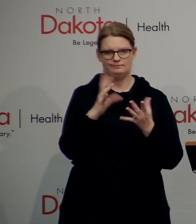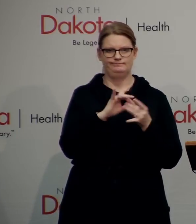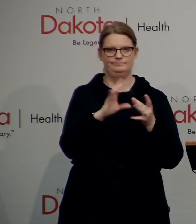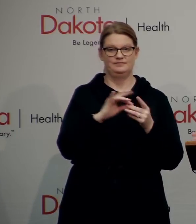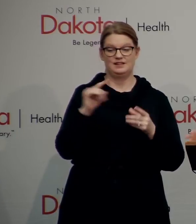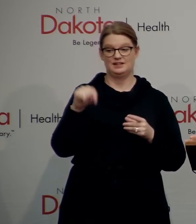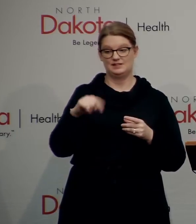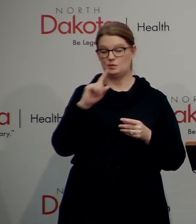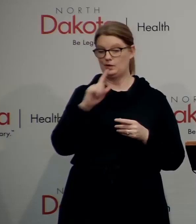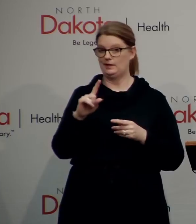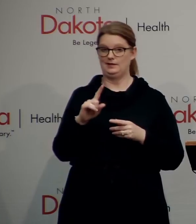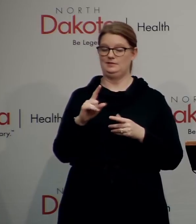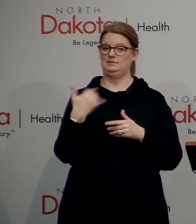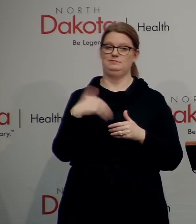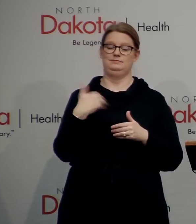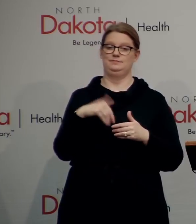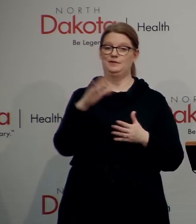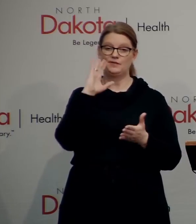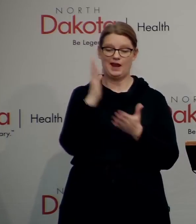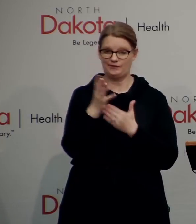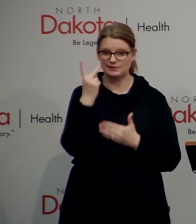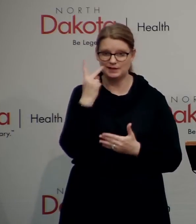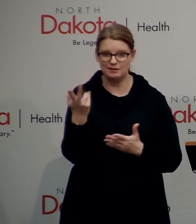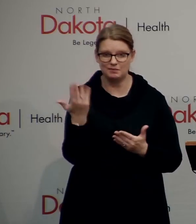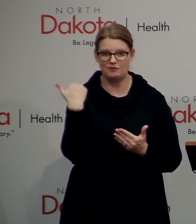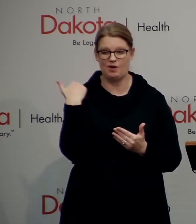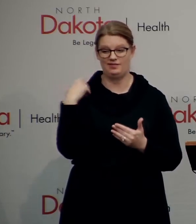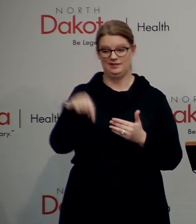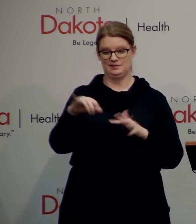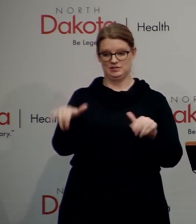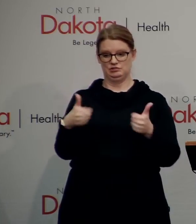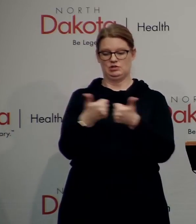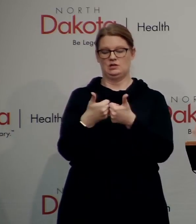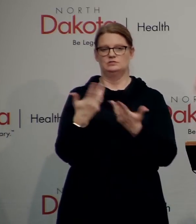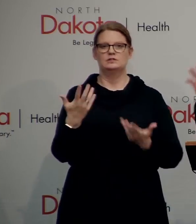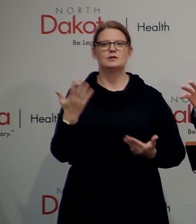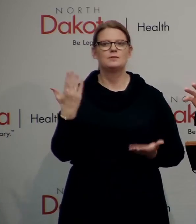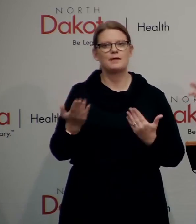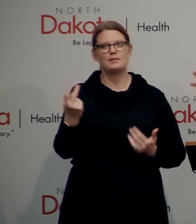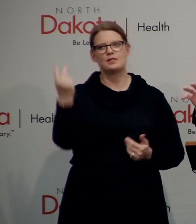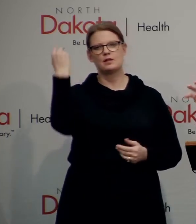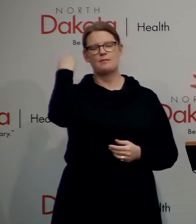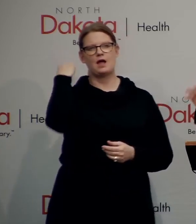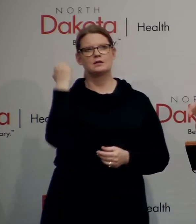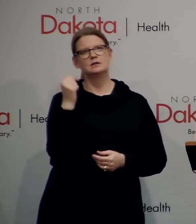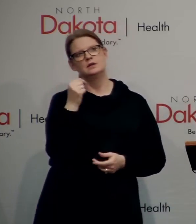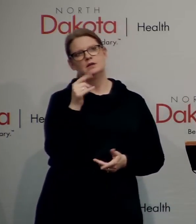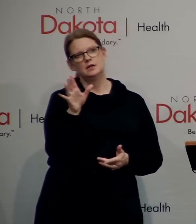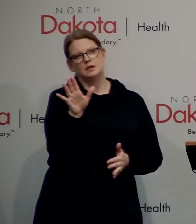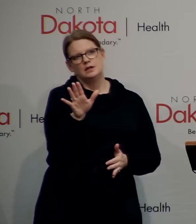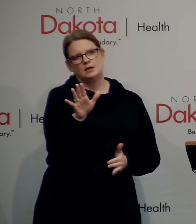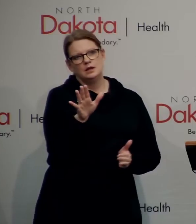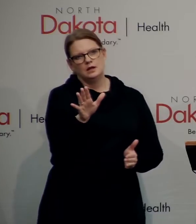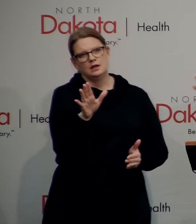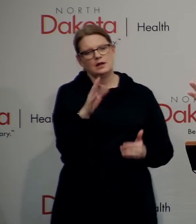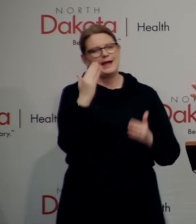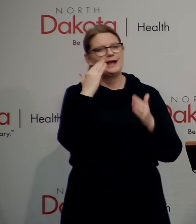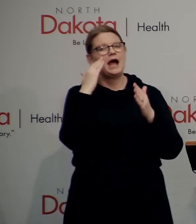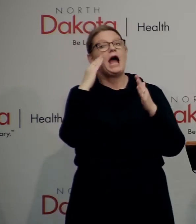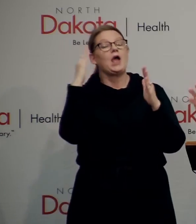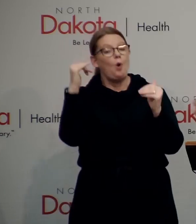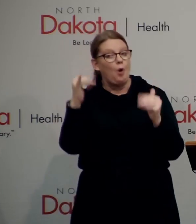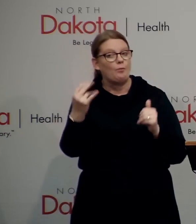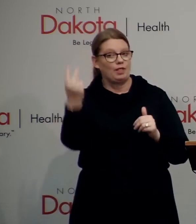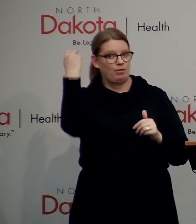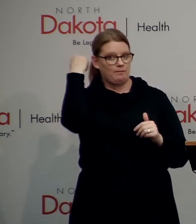unprecedented economic challenge for the state that's we may look back and go, look, we handled I hope they look back